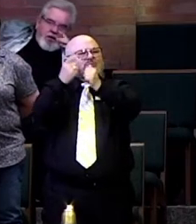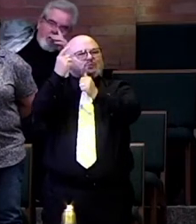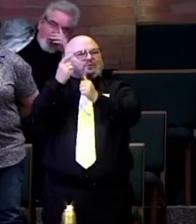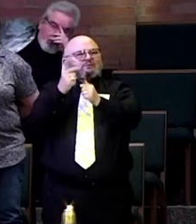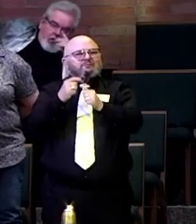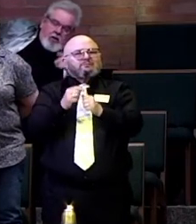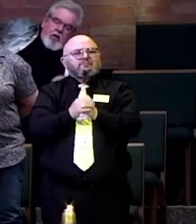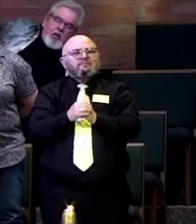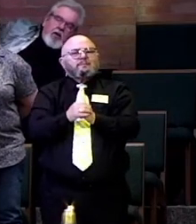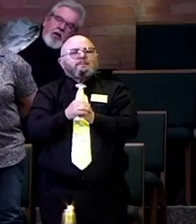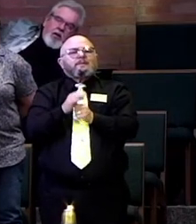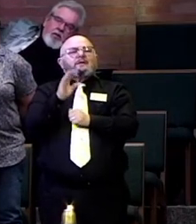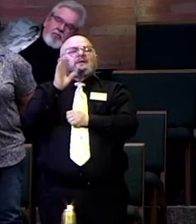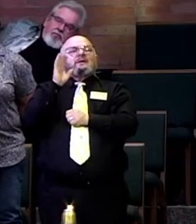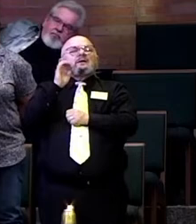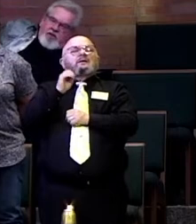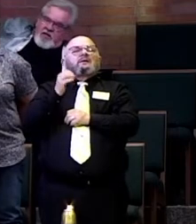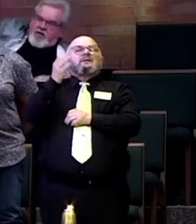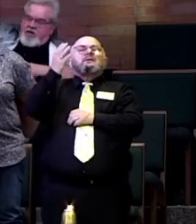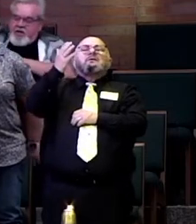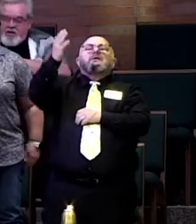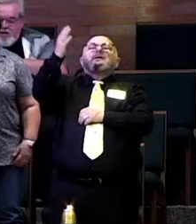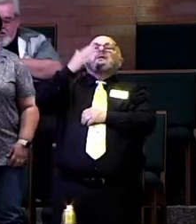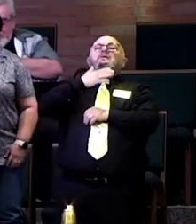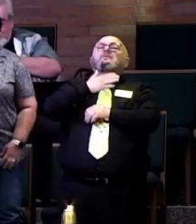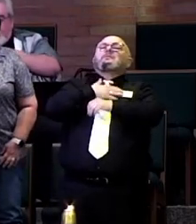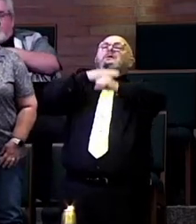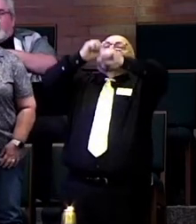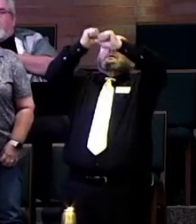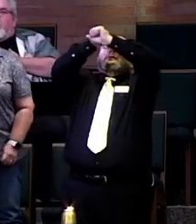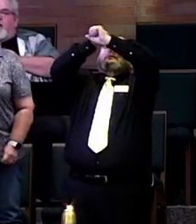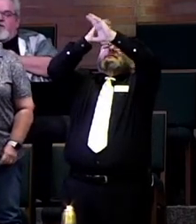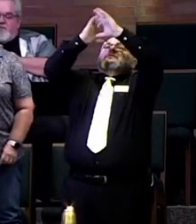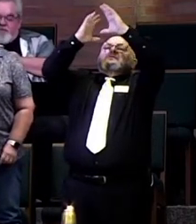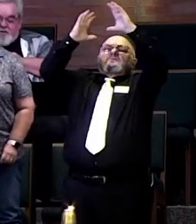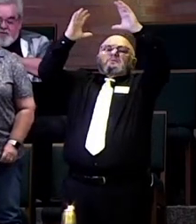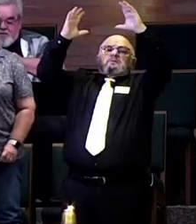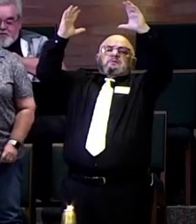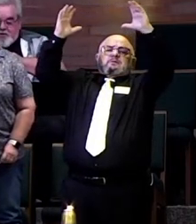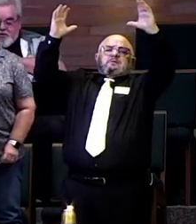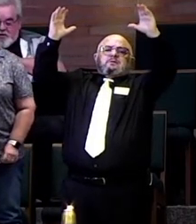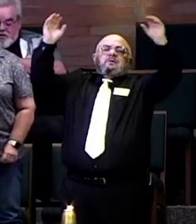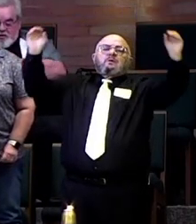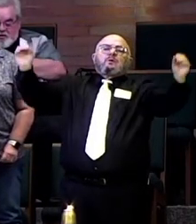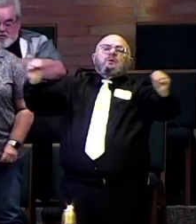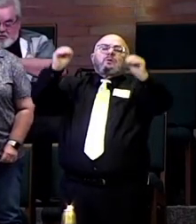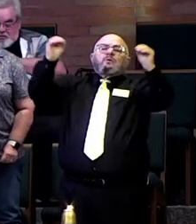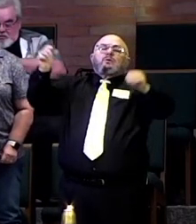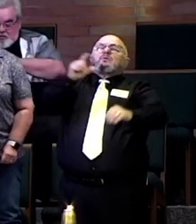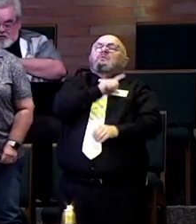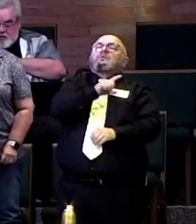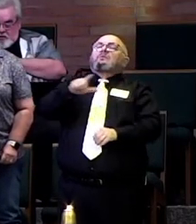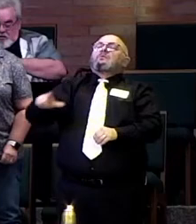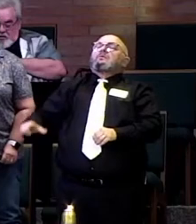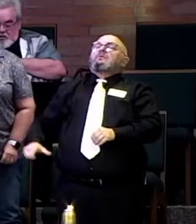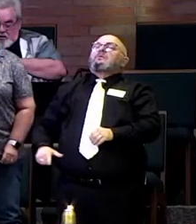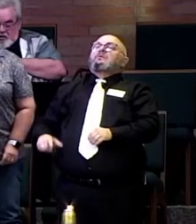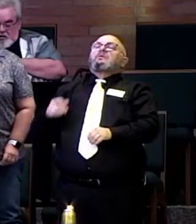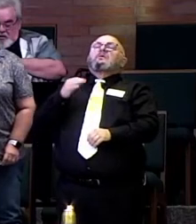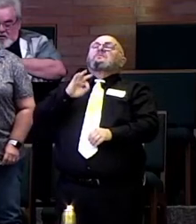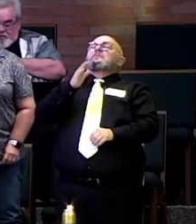hymnal. Ready? Be thou my vision, O Lord.